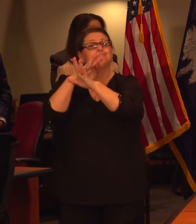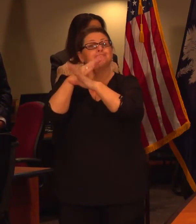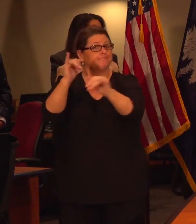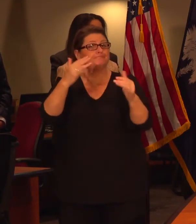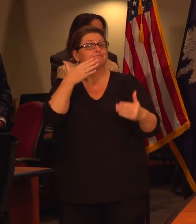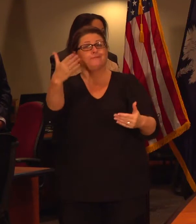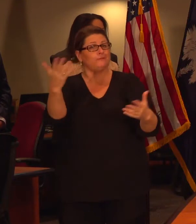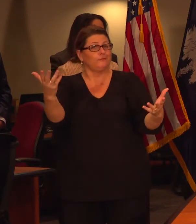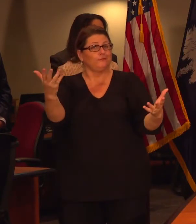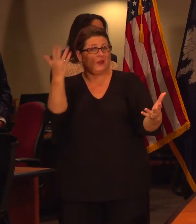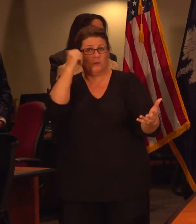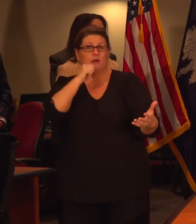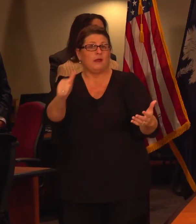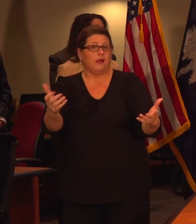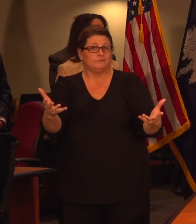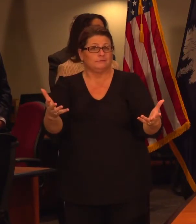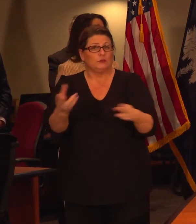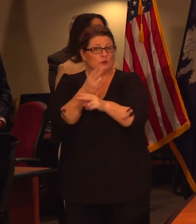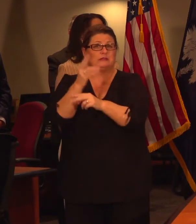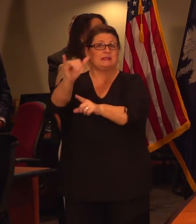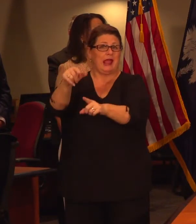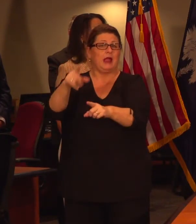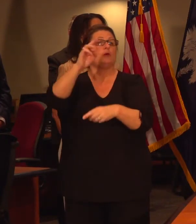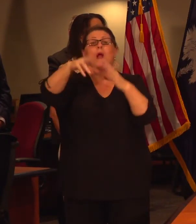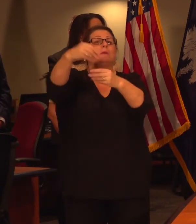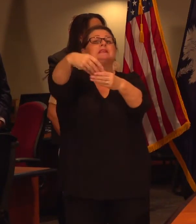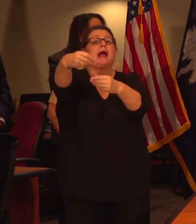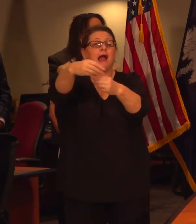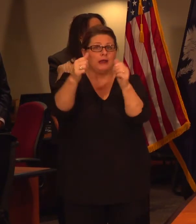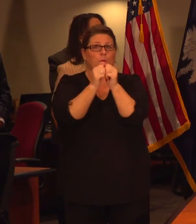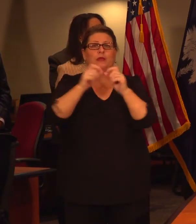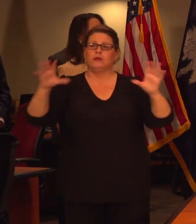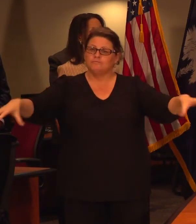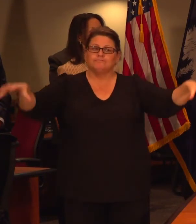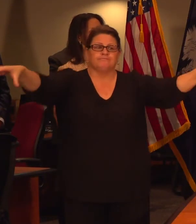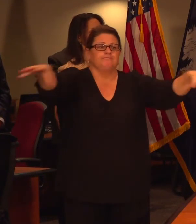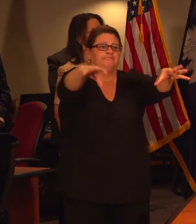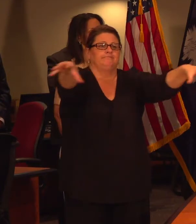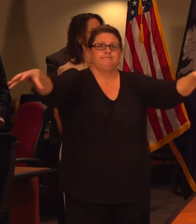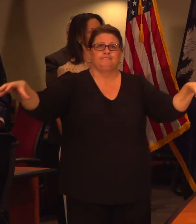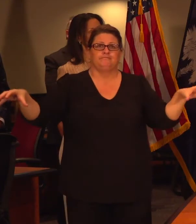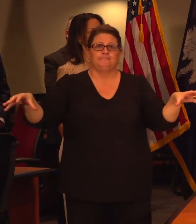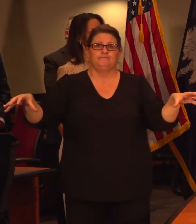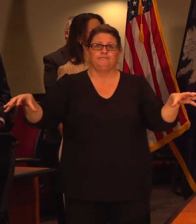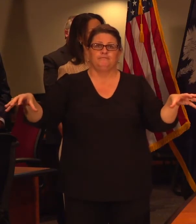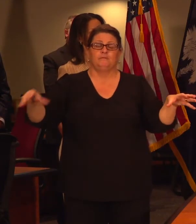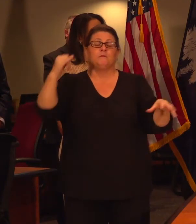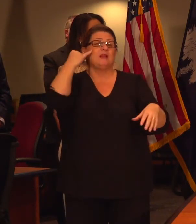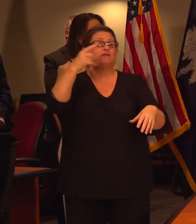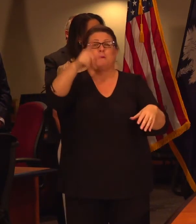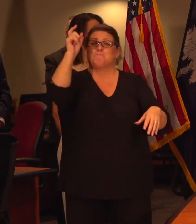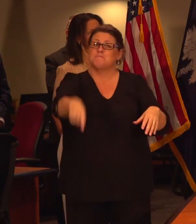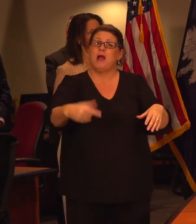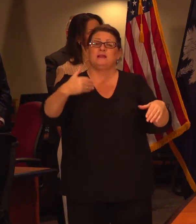good, but do it that way. Or have the service outside with social distancing, or if you must have a congregation